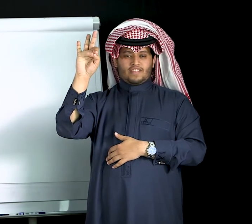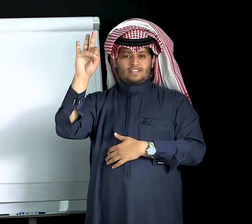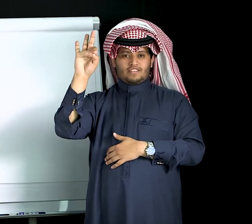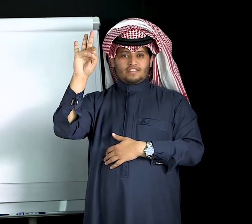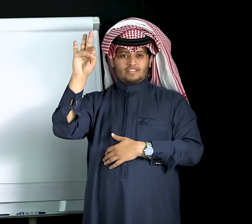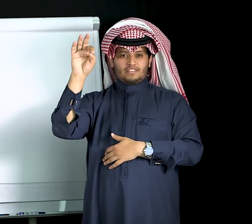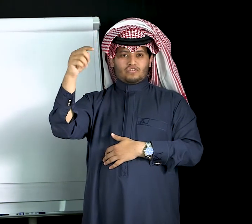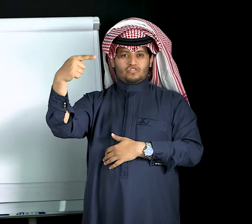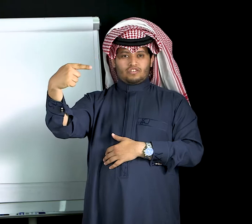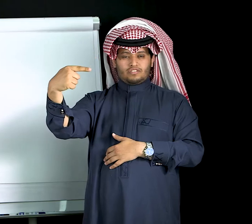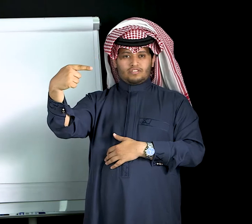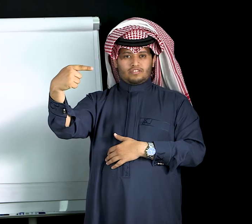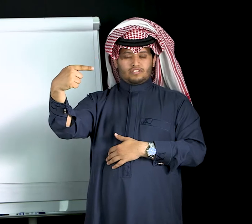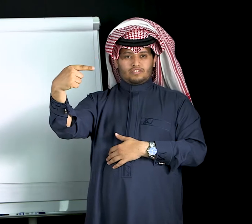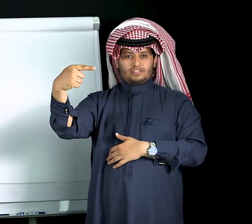G,